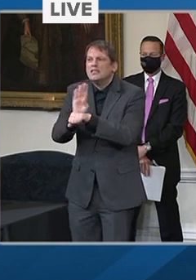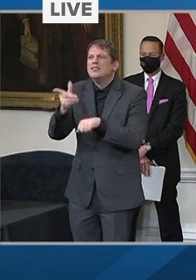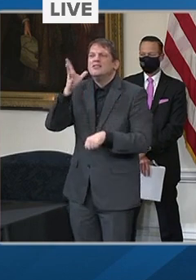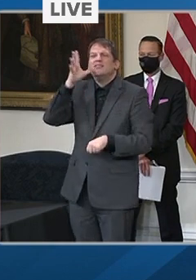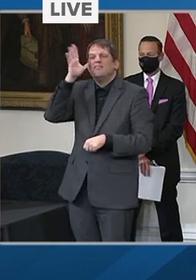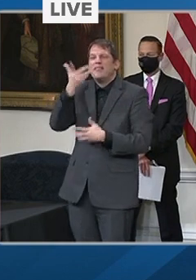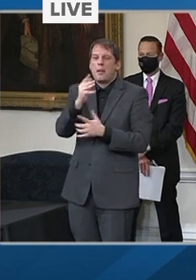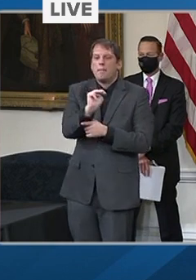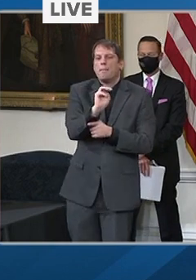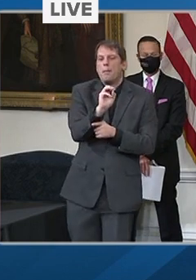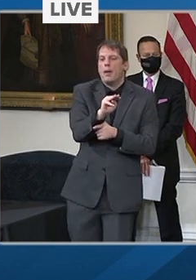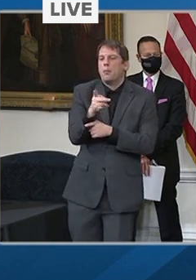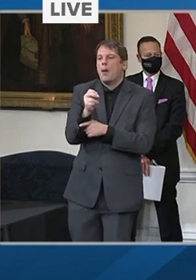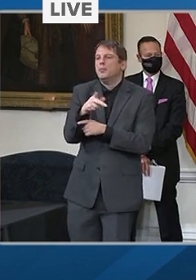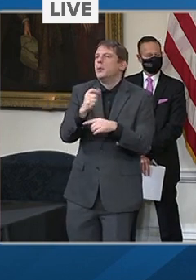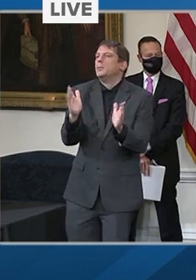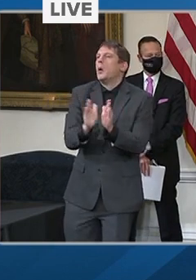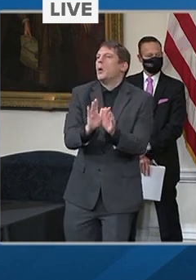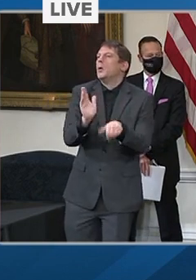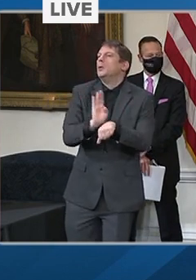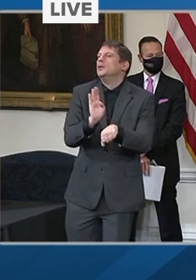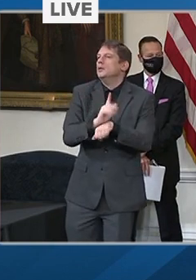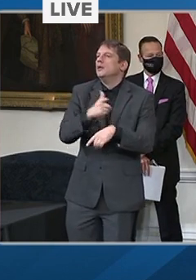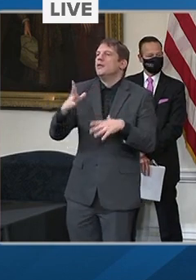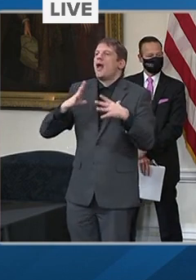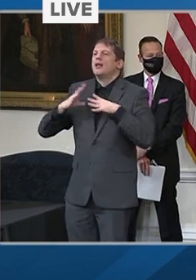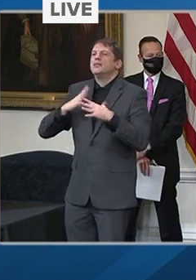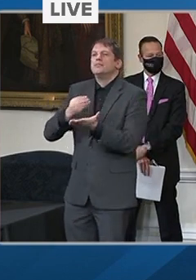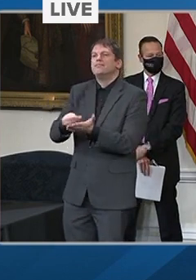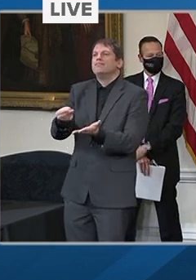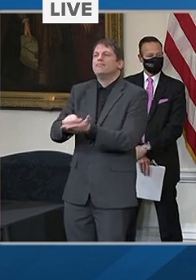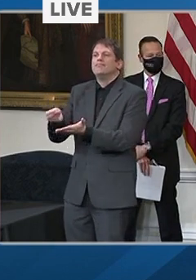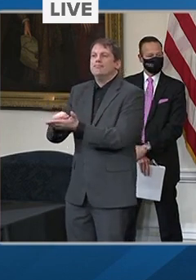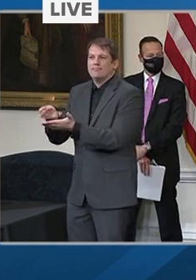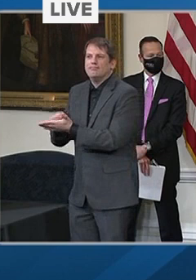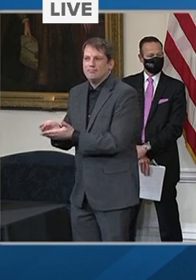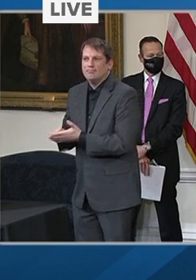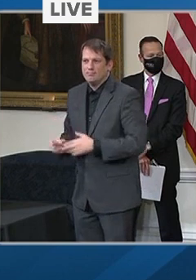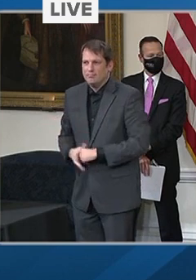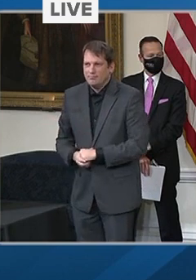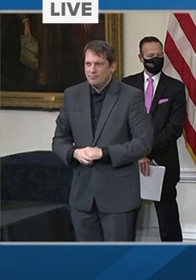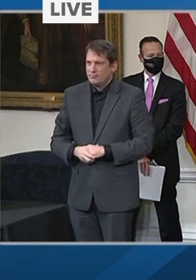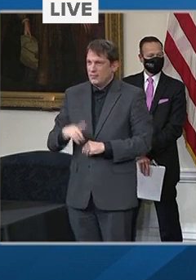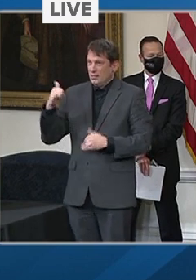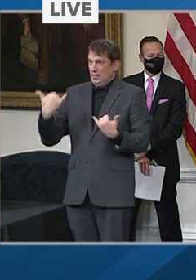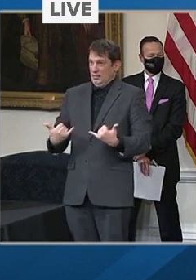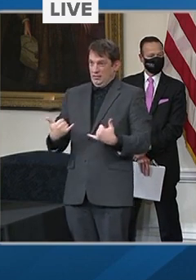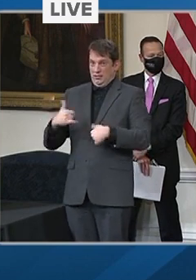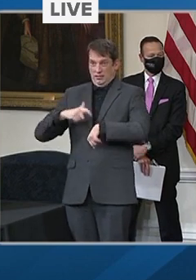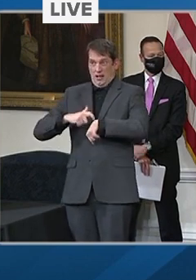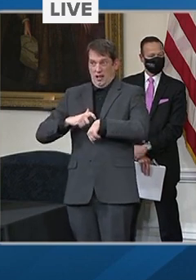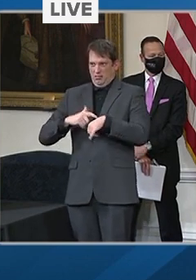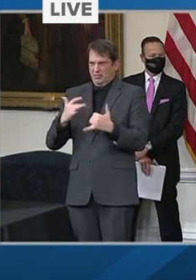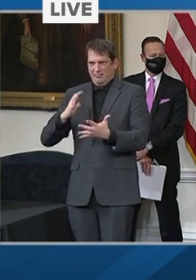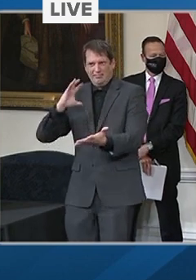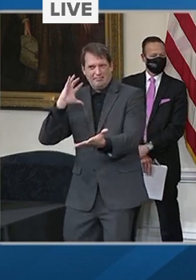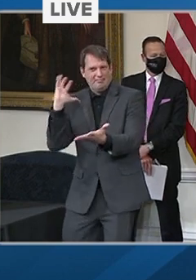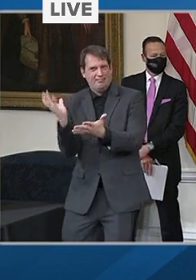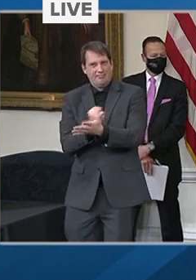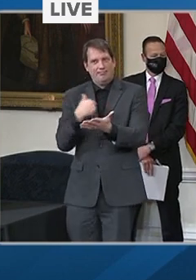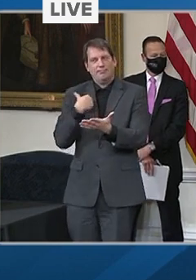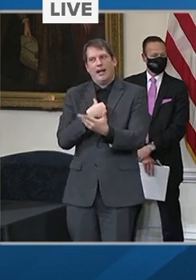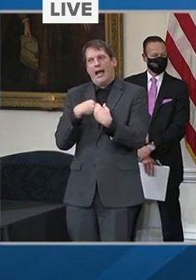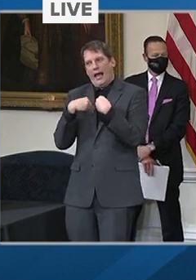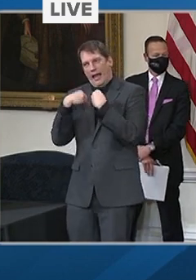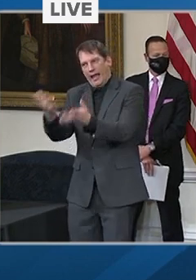utilizing curbside pickup. This is the season of giving, so please do whatever